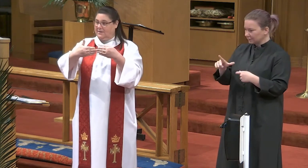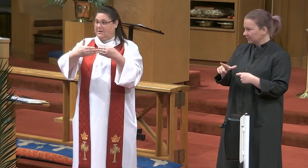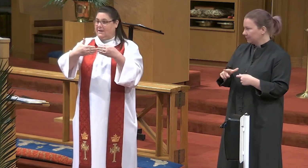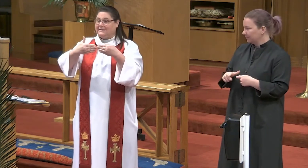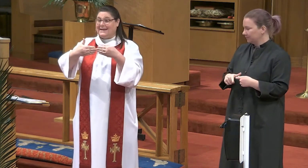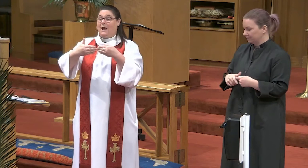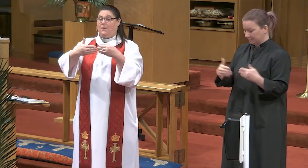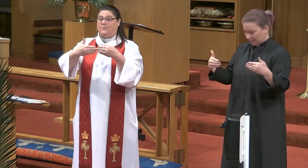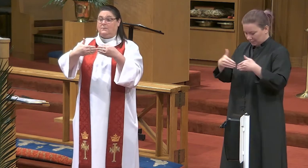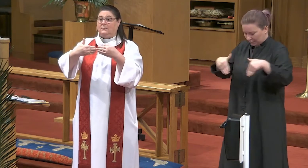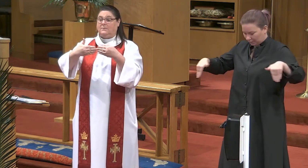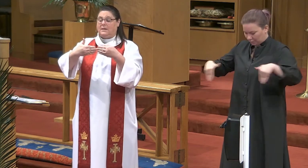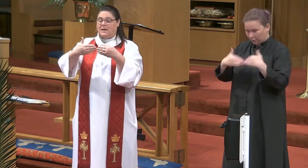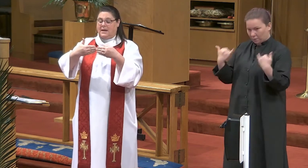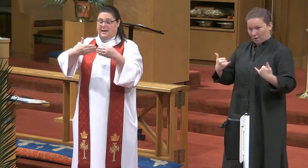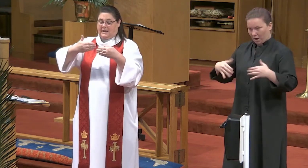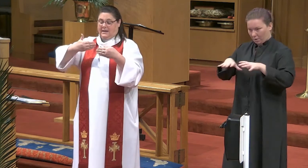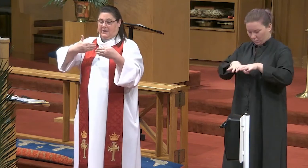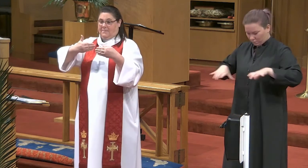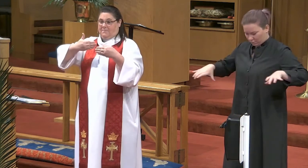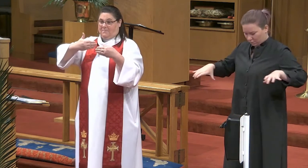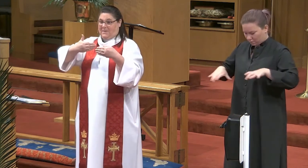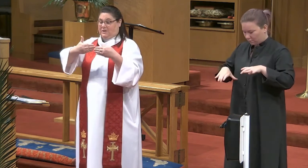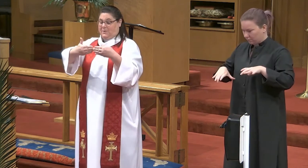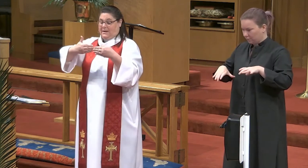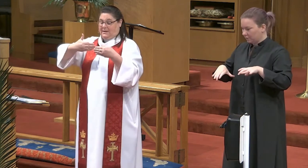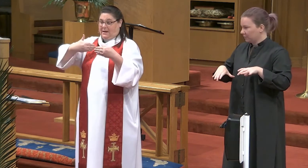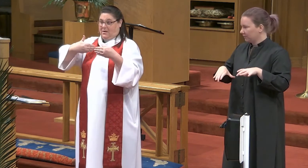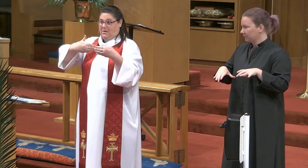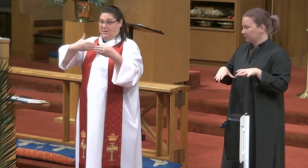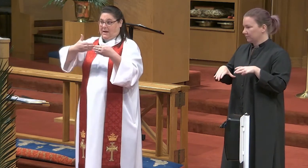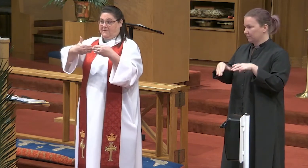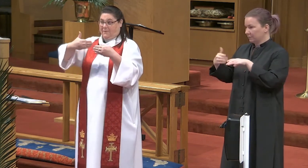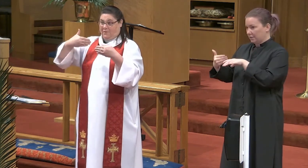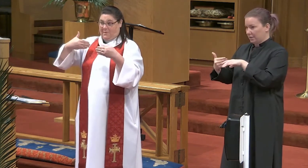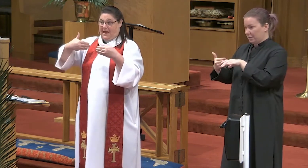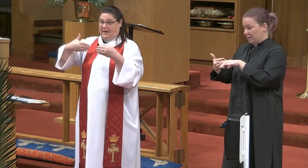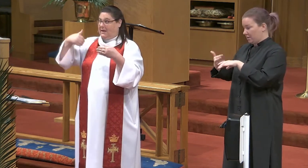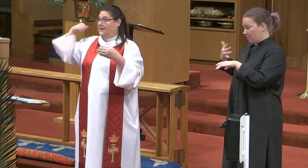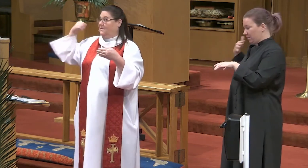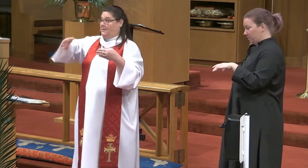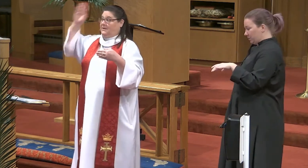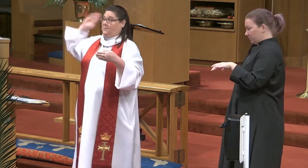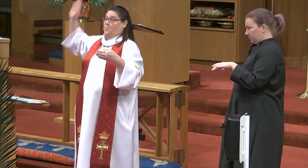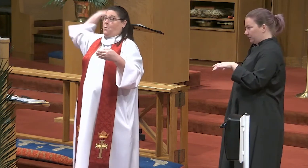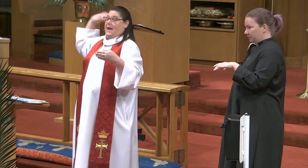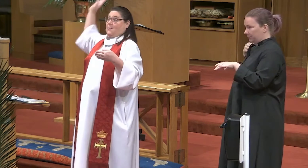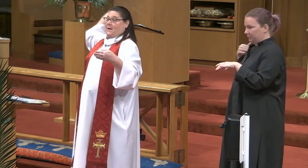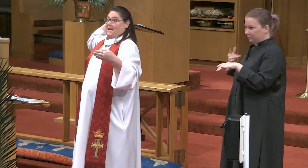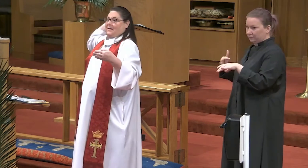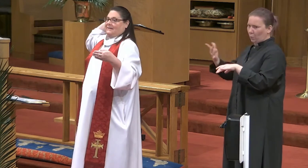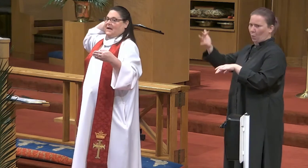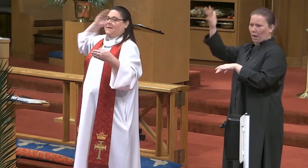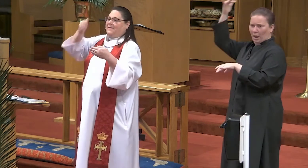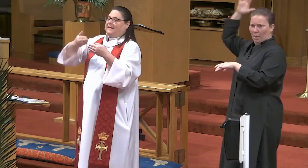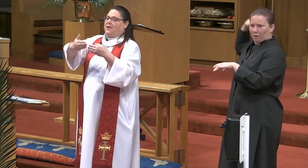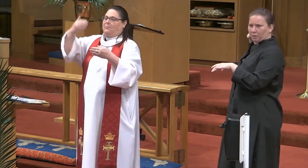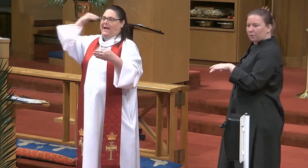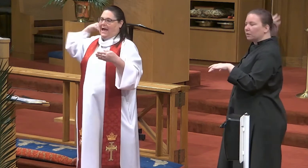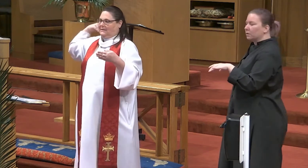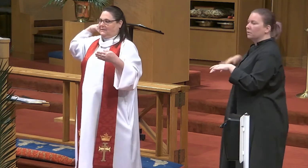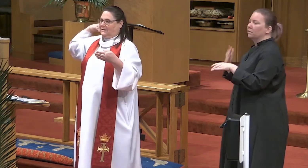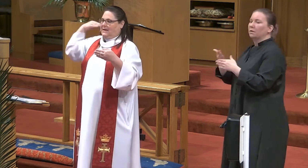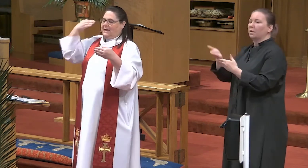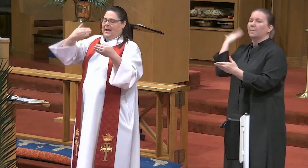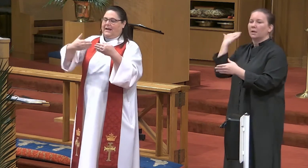here is now. Anything between there and further back, I mean, this would be way, way back in time, that's